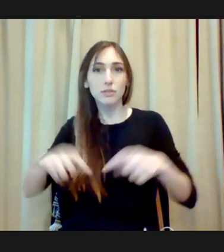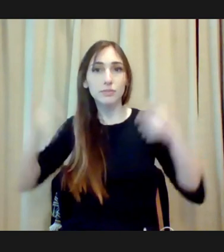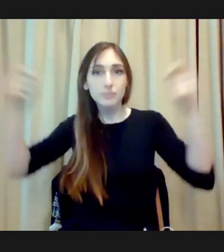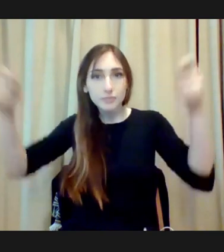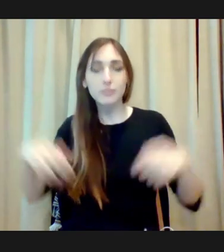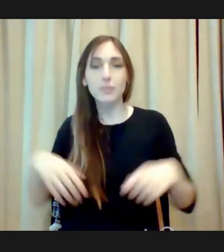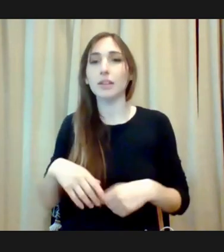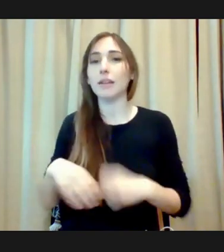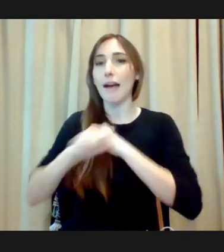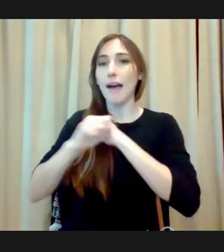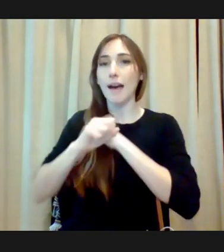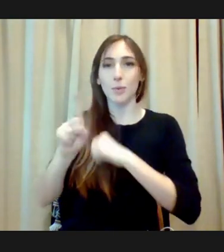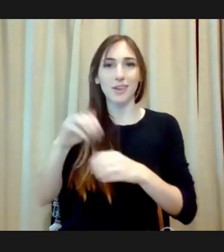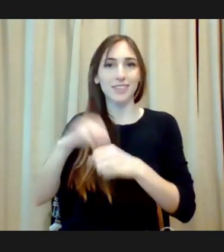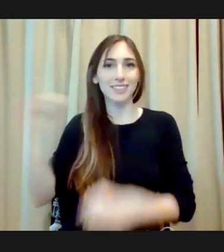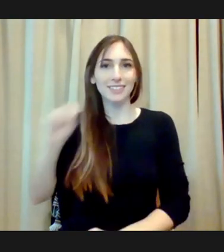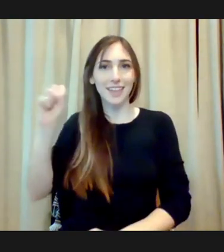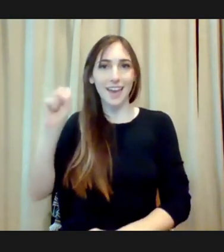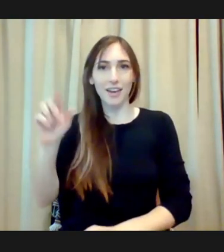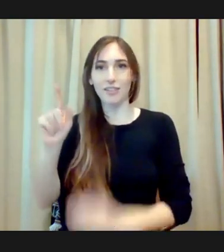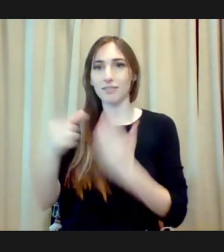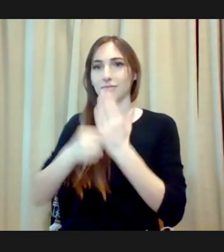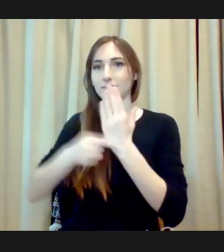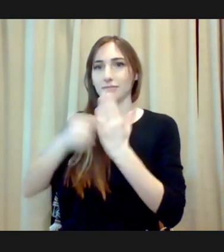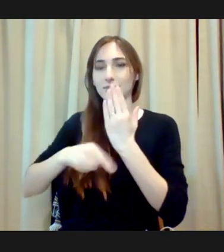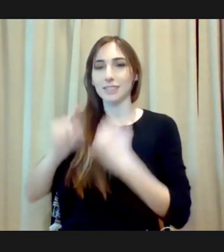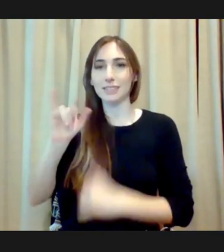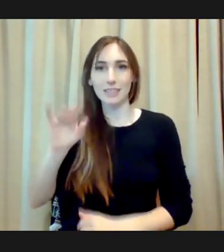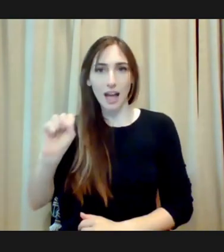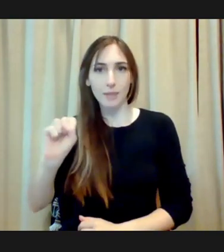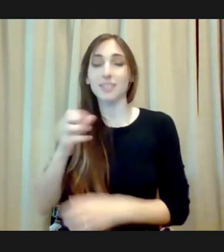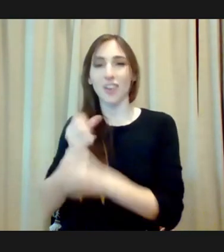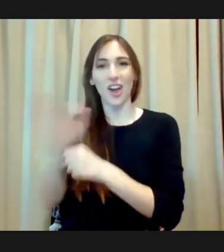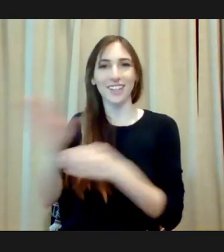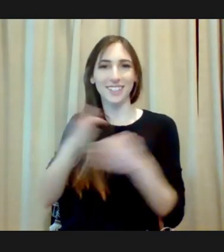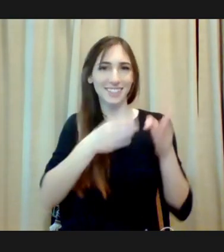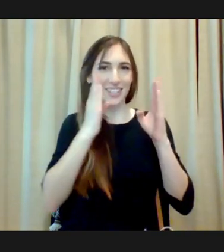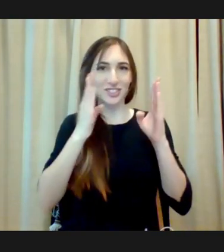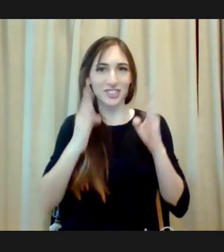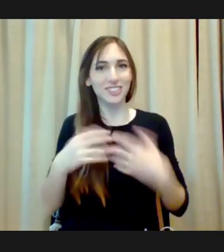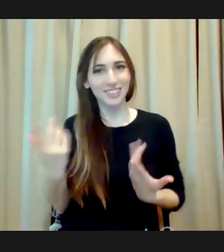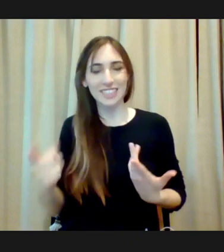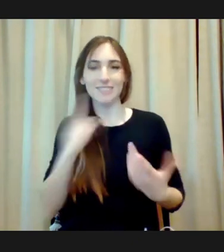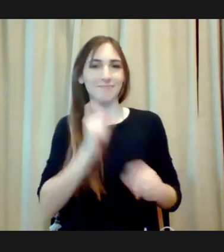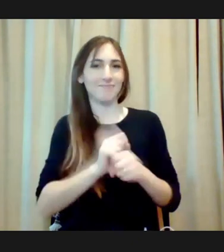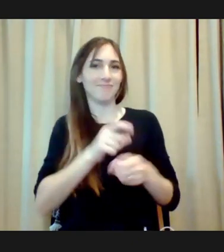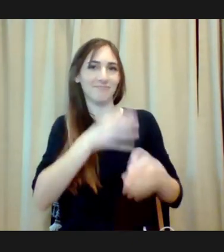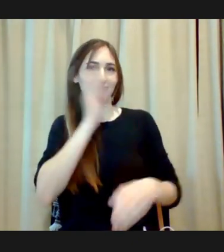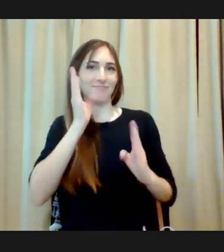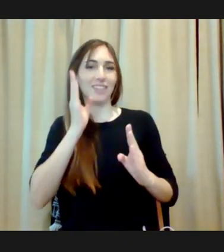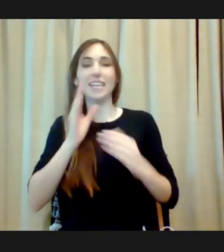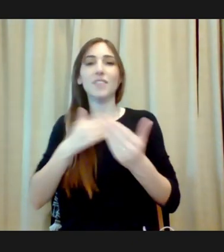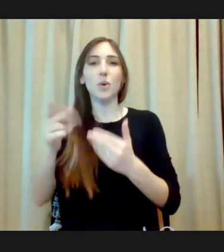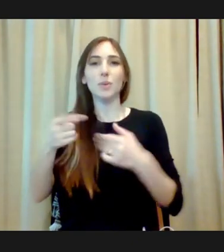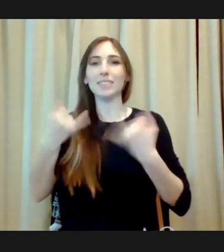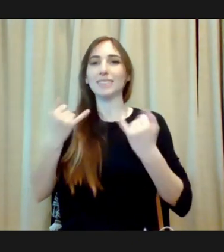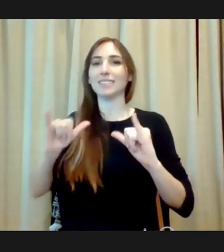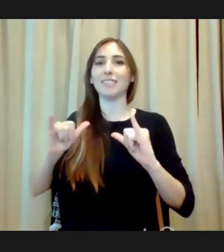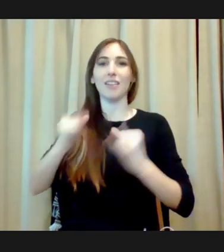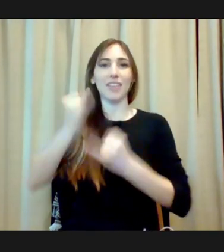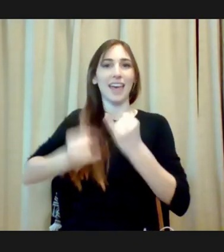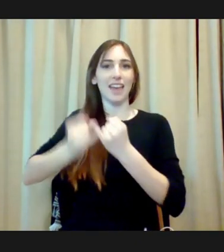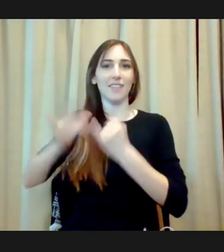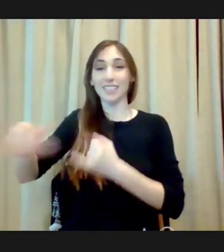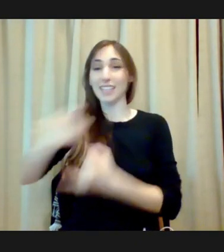Times, got his attention to the point where even though he was still at the end of his last term and still facing